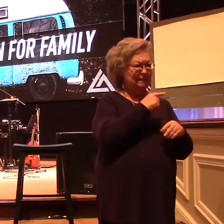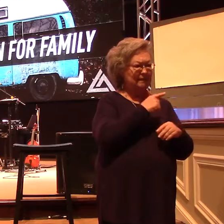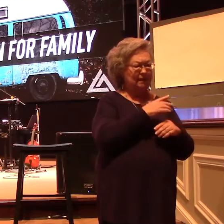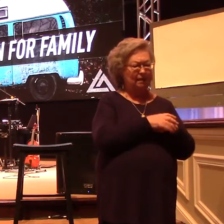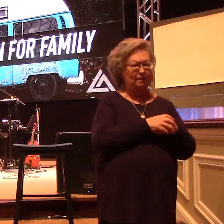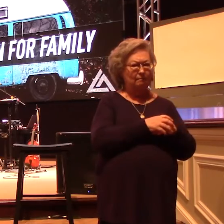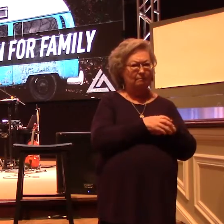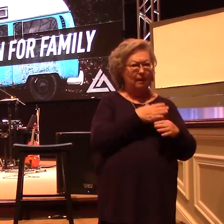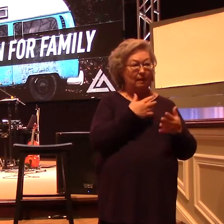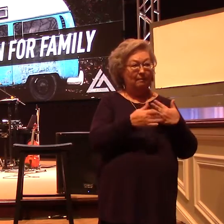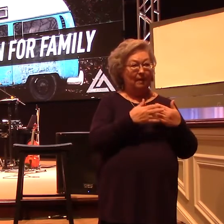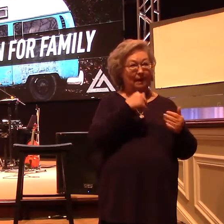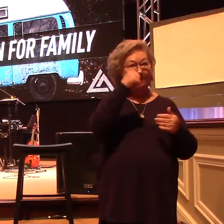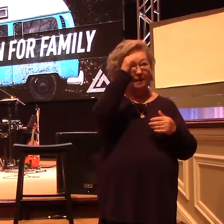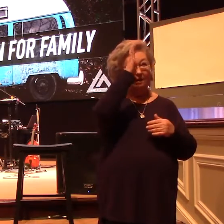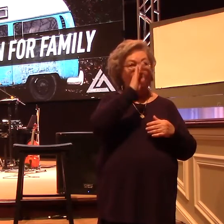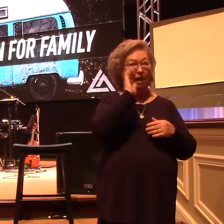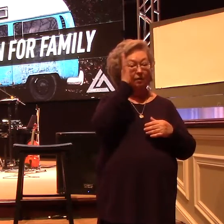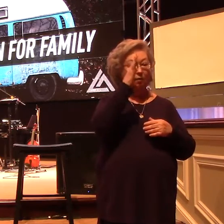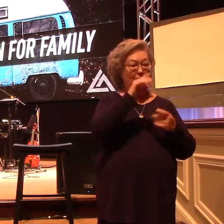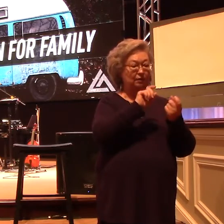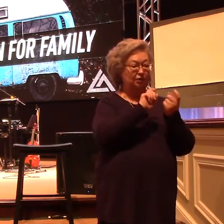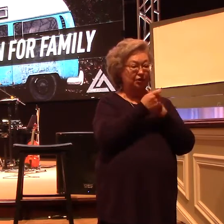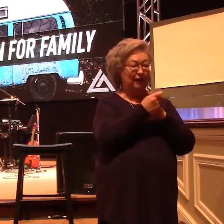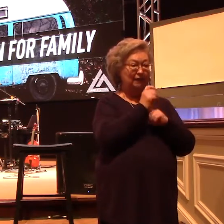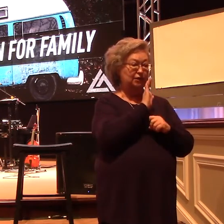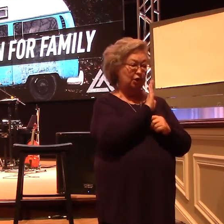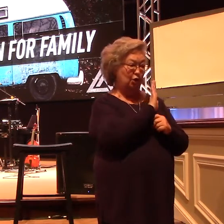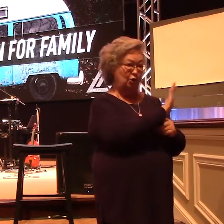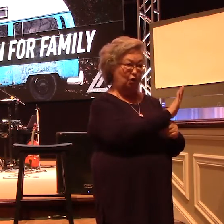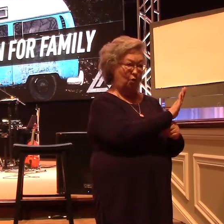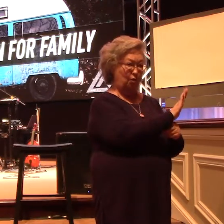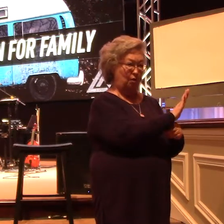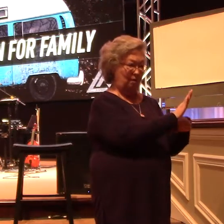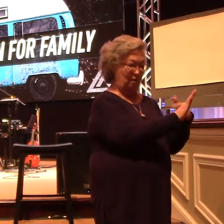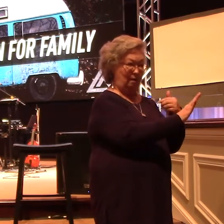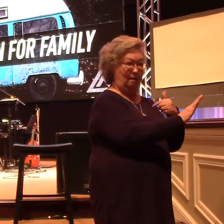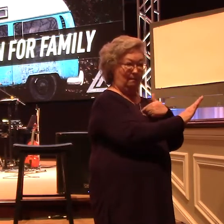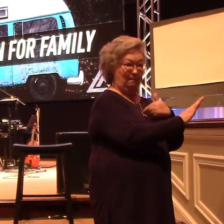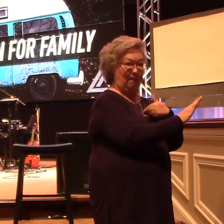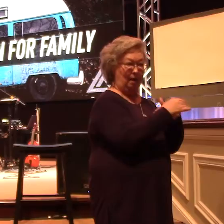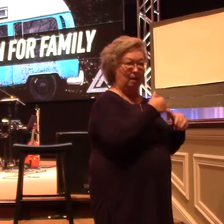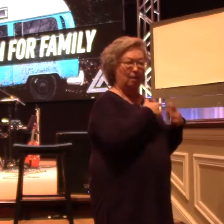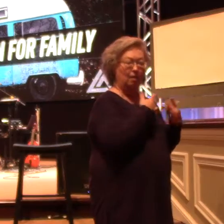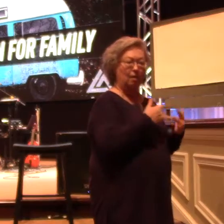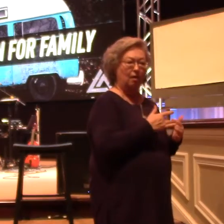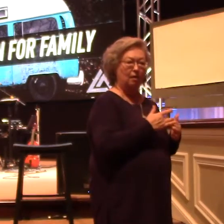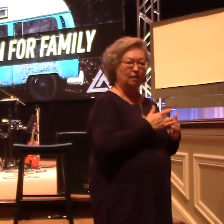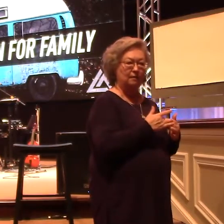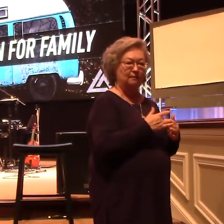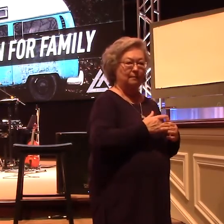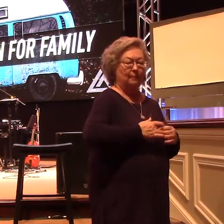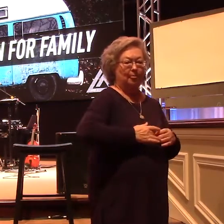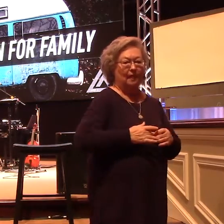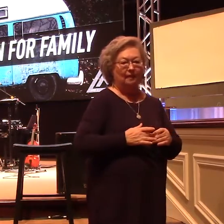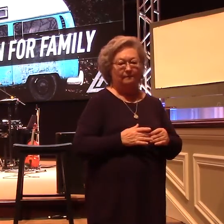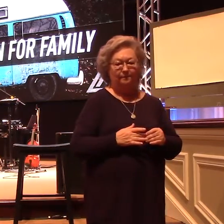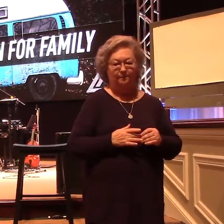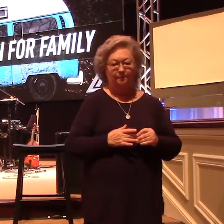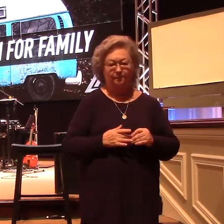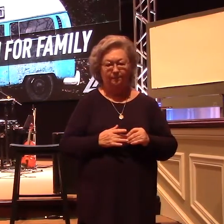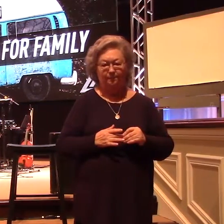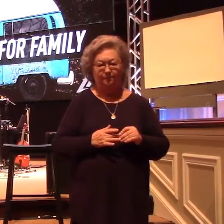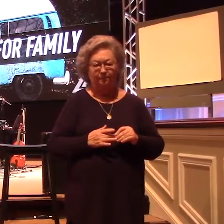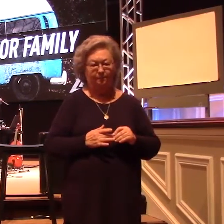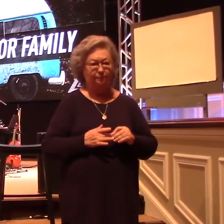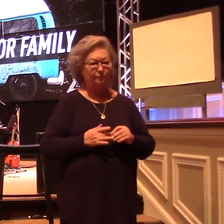much of it until I started doing it. And almost immediately, God graciously showed me how I was seeing it. See, I am, by nature, I